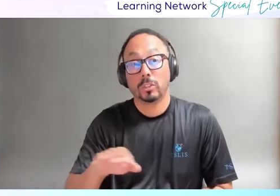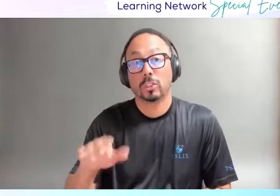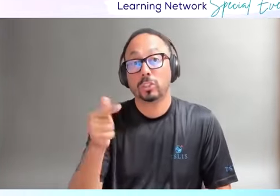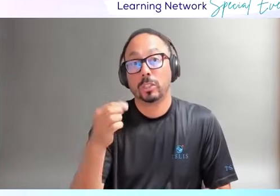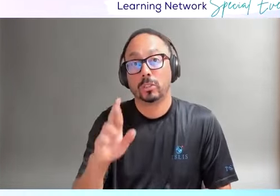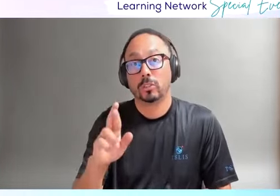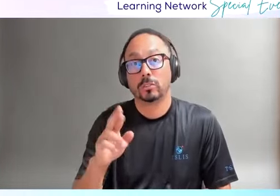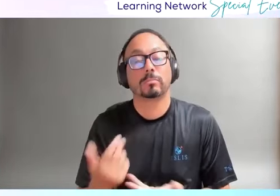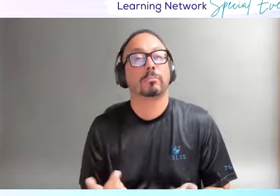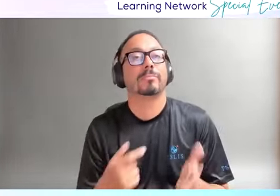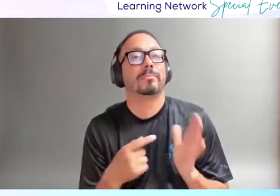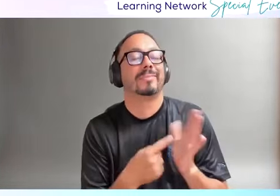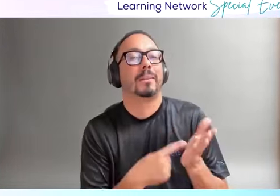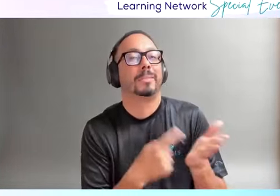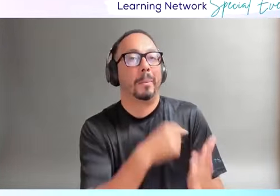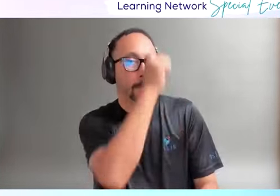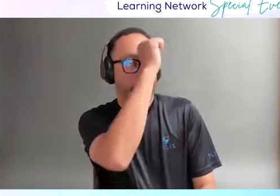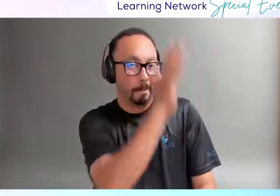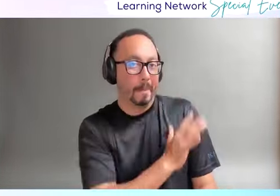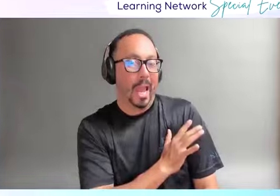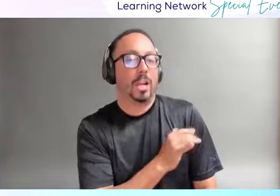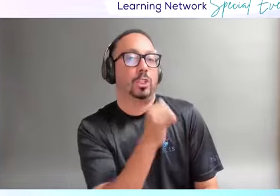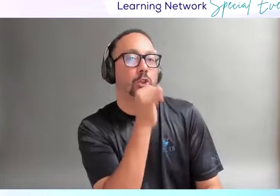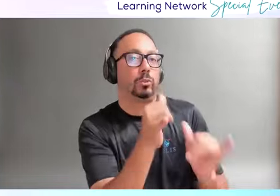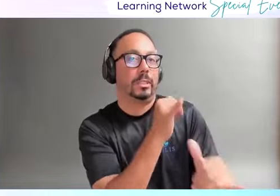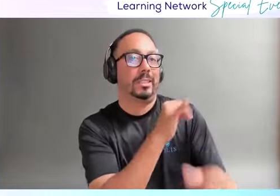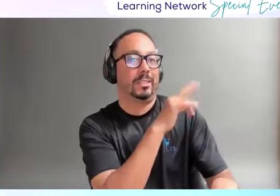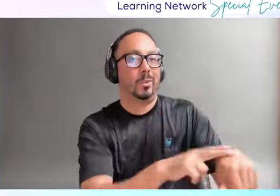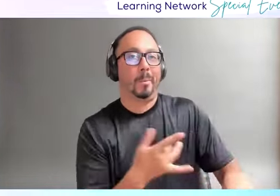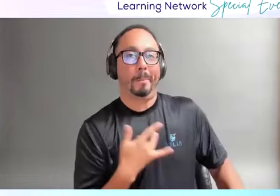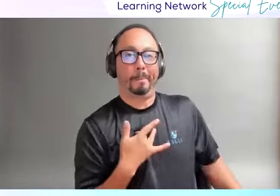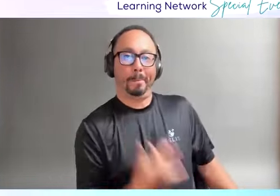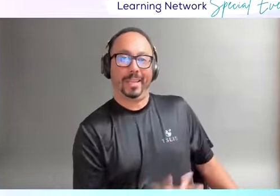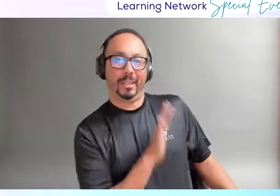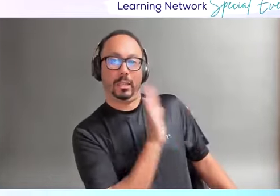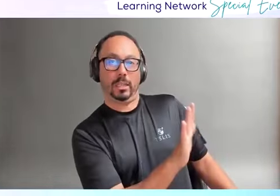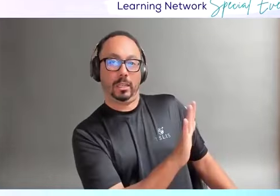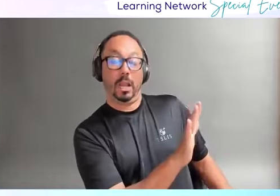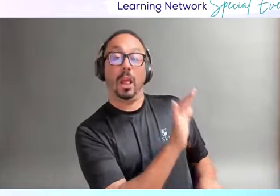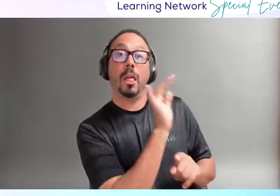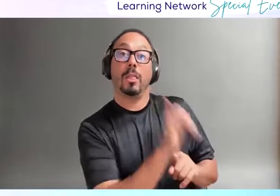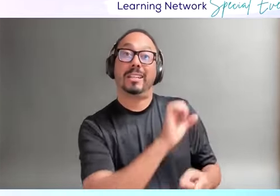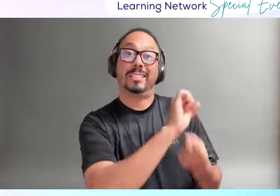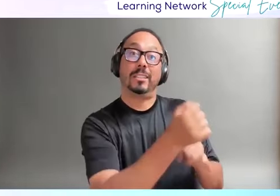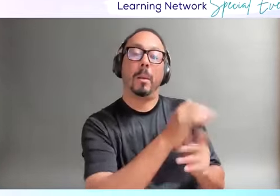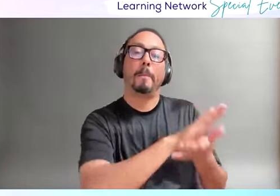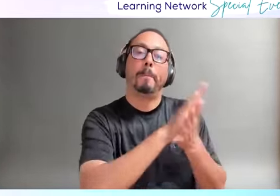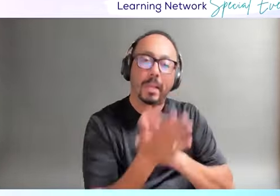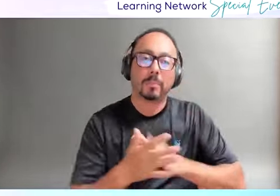drinking norms, this can lead to situations that are dangerous for women. So, on the gender side, we